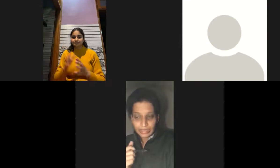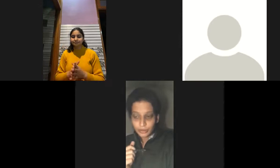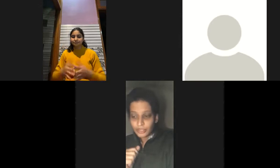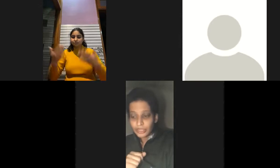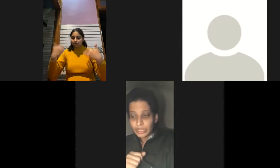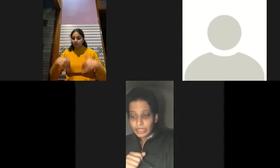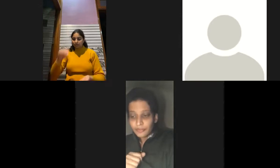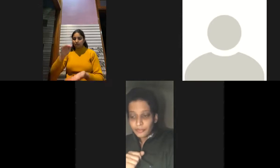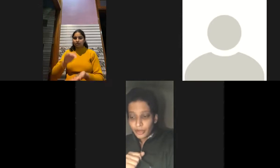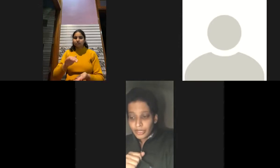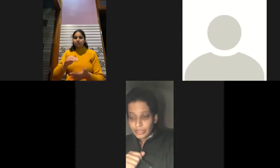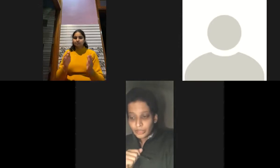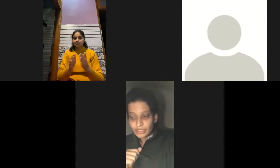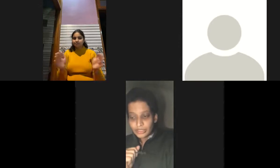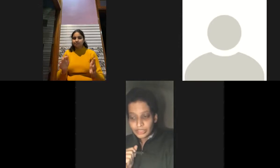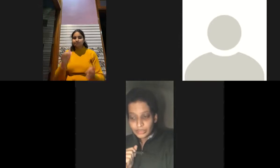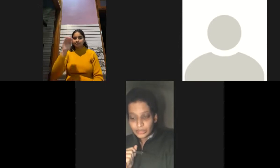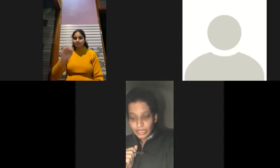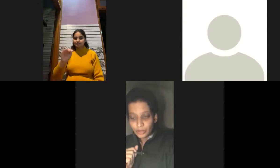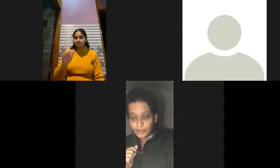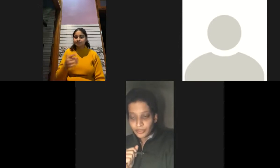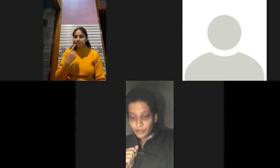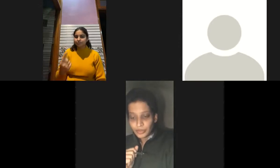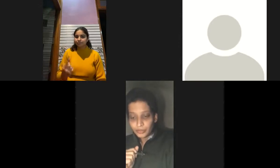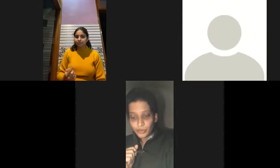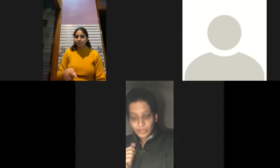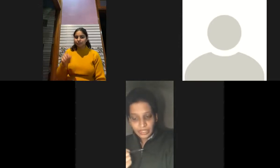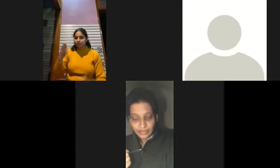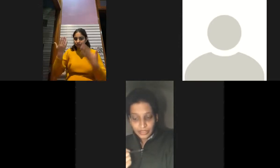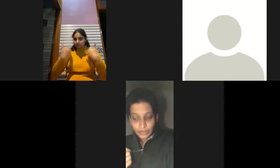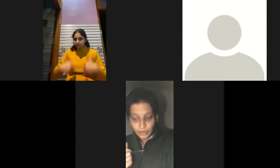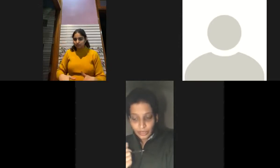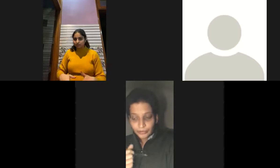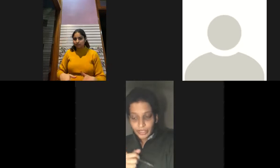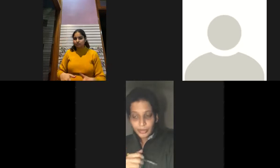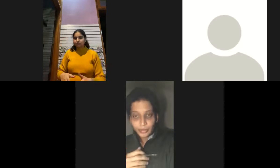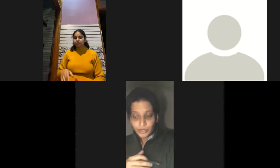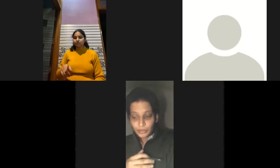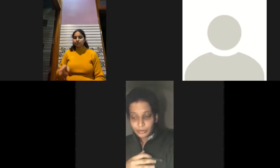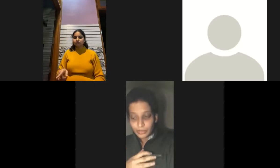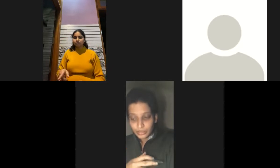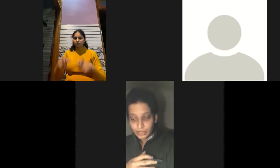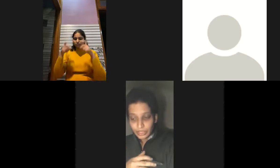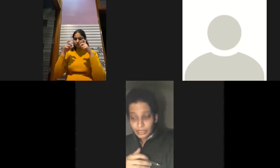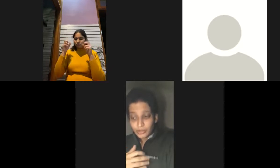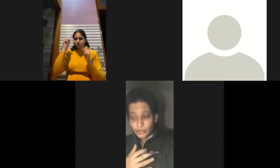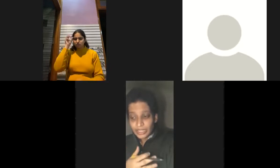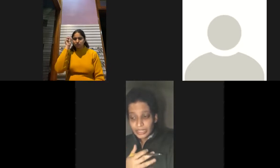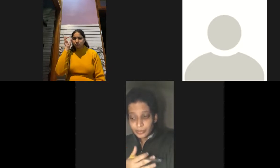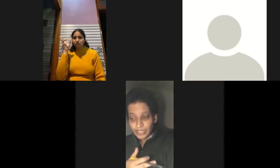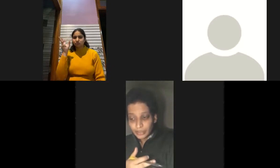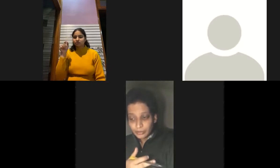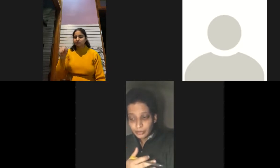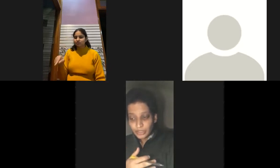And I quote, "For as human creatures are observed to be more savage and cruel in proportion to their bulk, what could